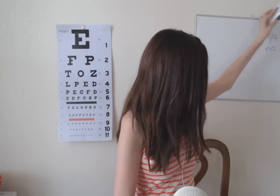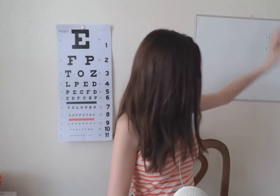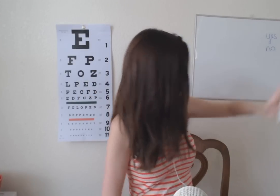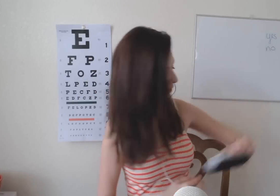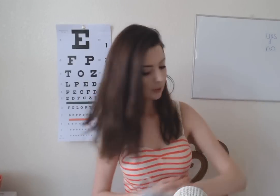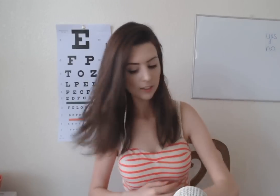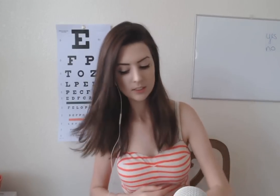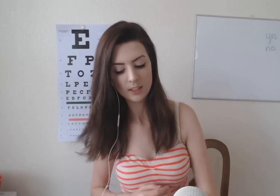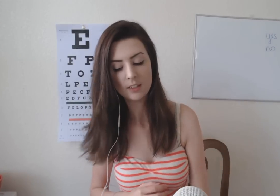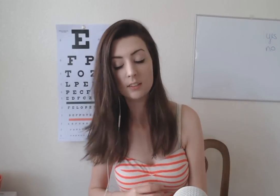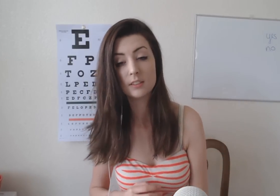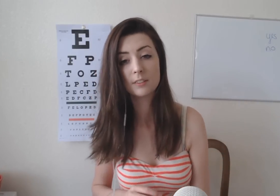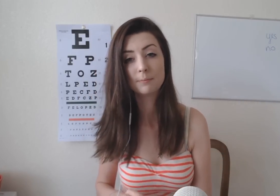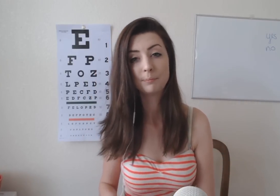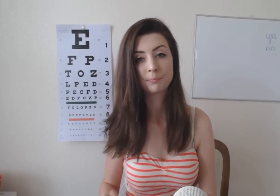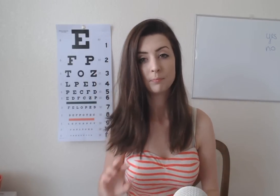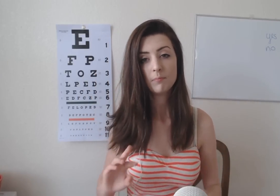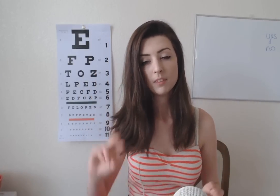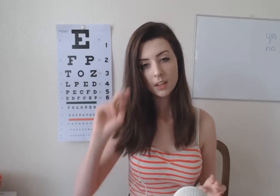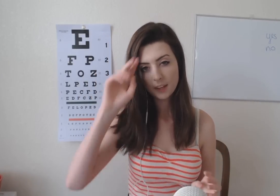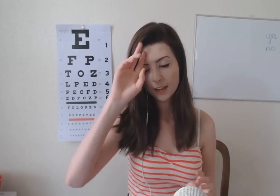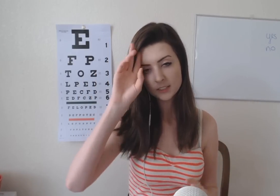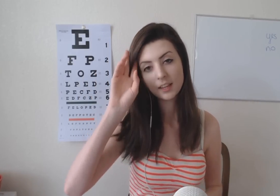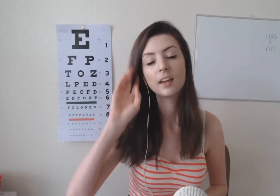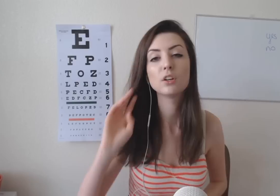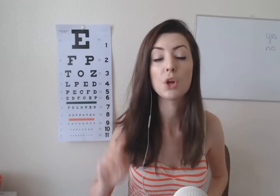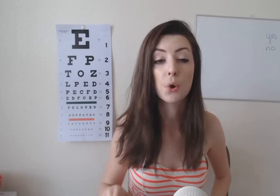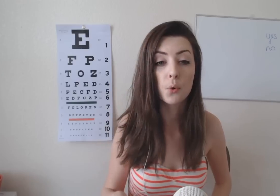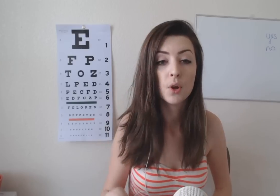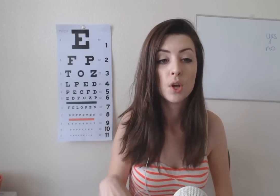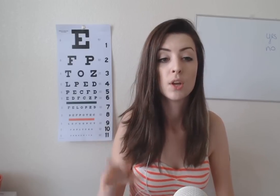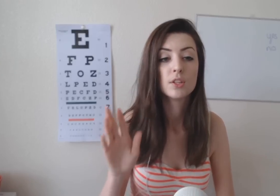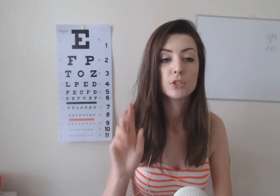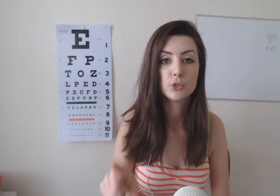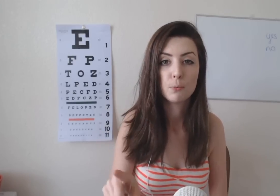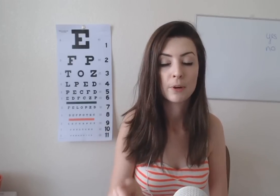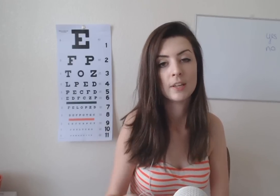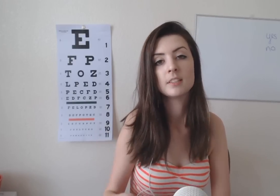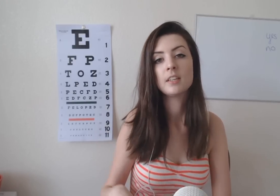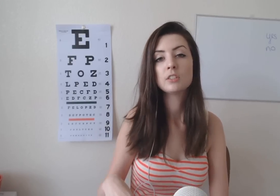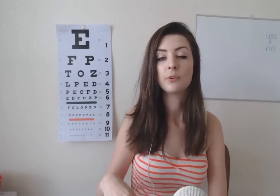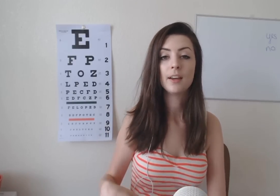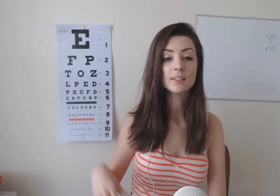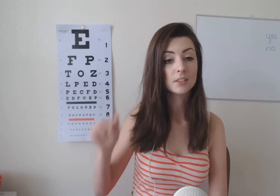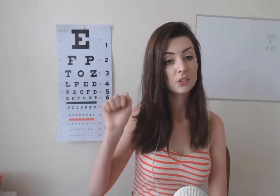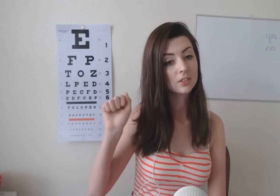So next is yes and no. Super easy. So yes is just a